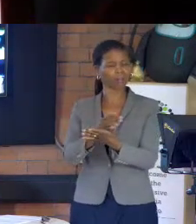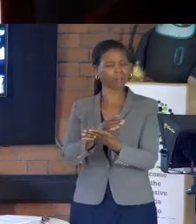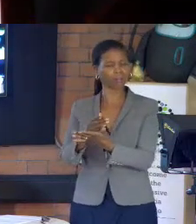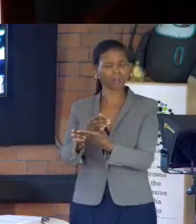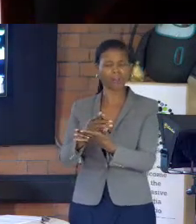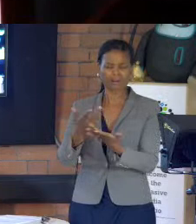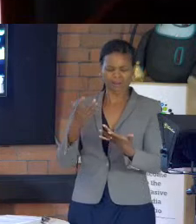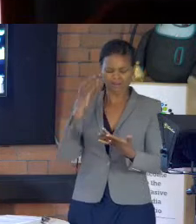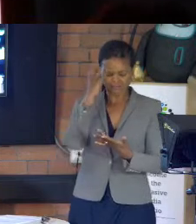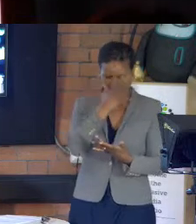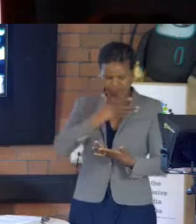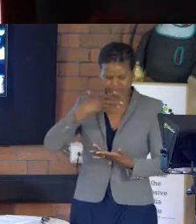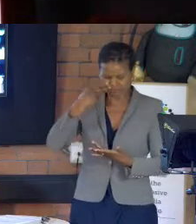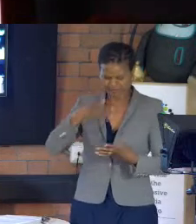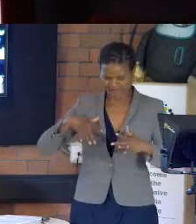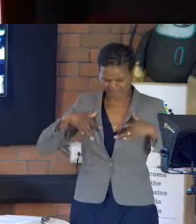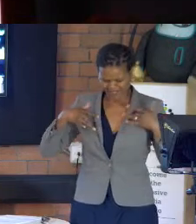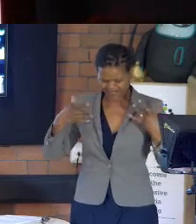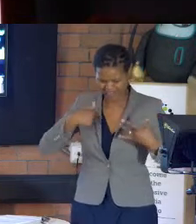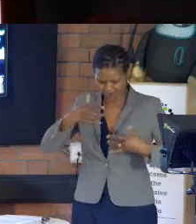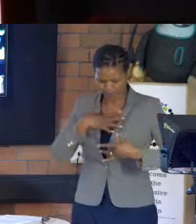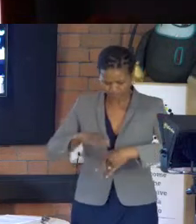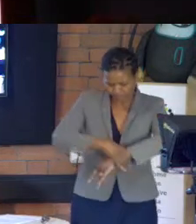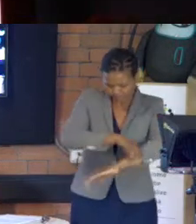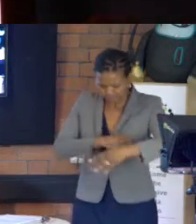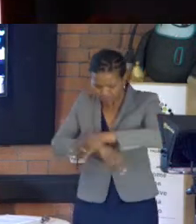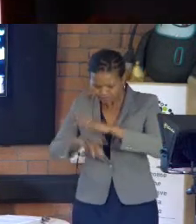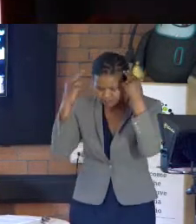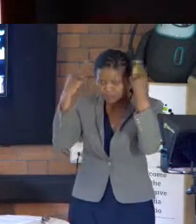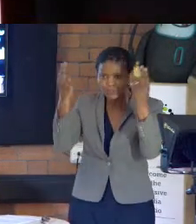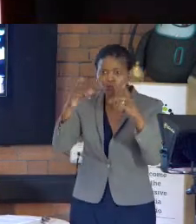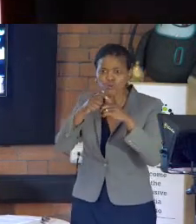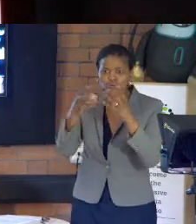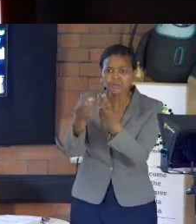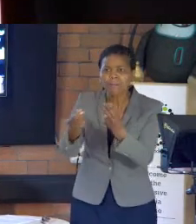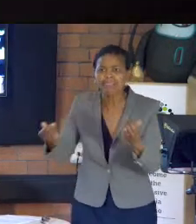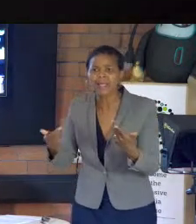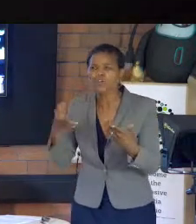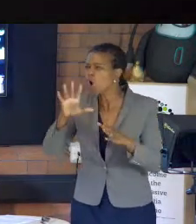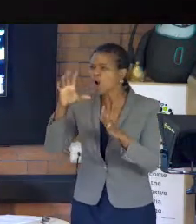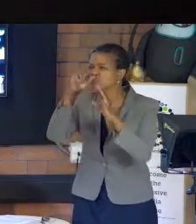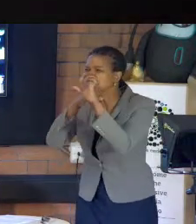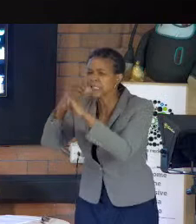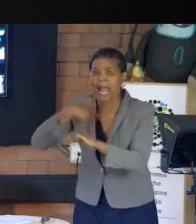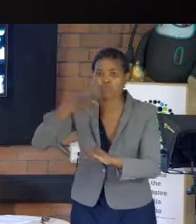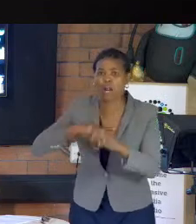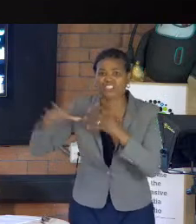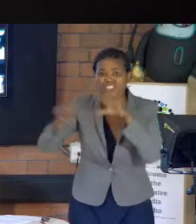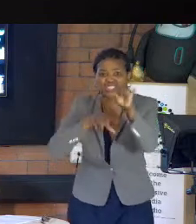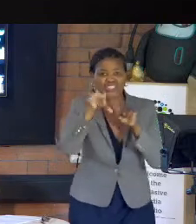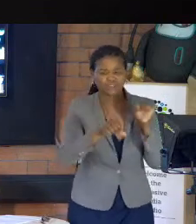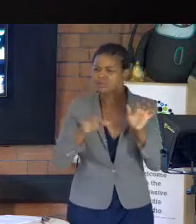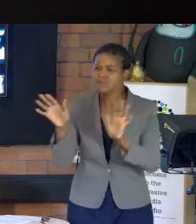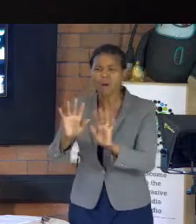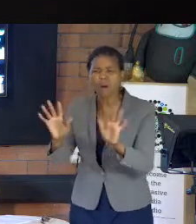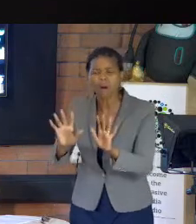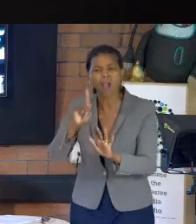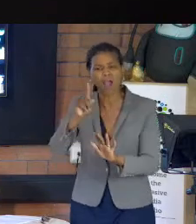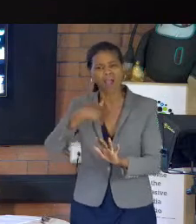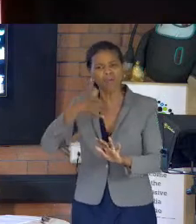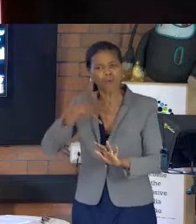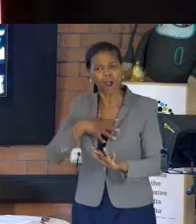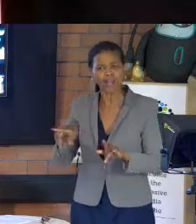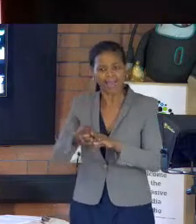create new opportunities and driven by the need to succeed, not driven by greed, but the endless possibilities of planting a